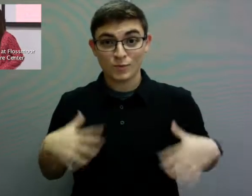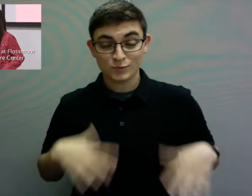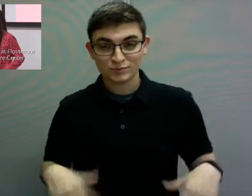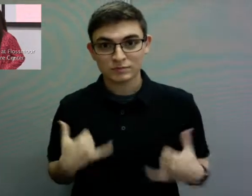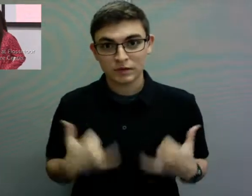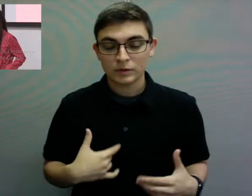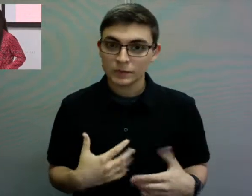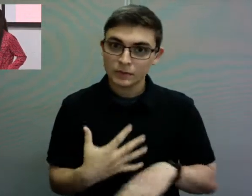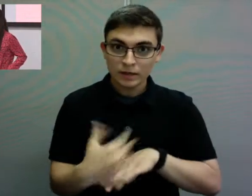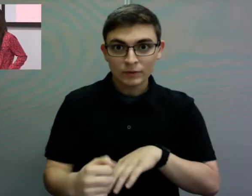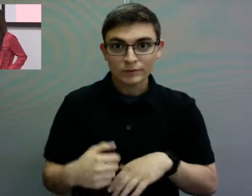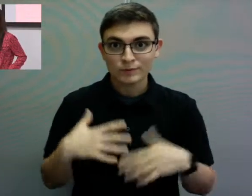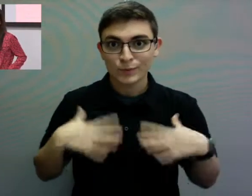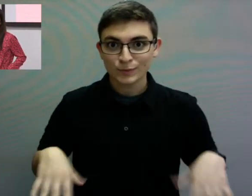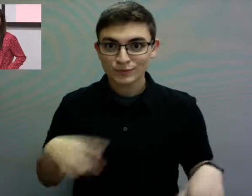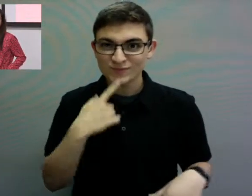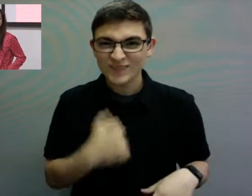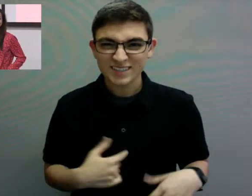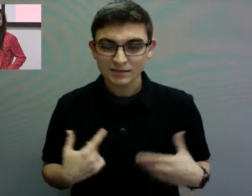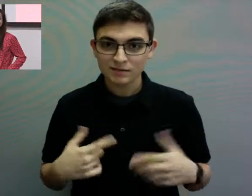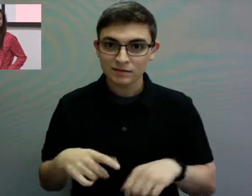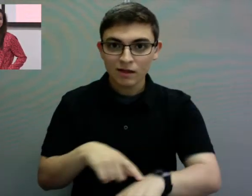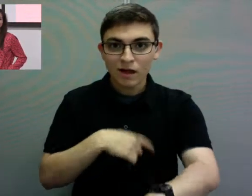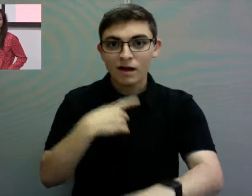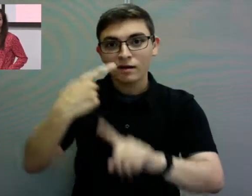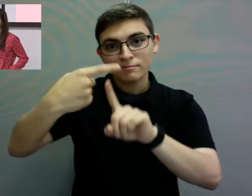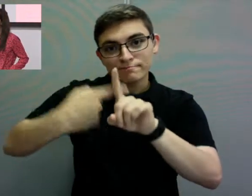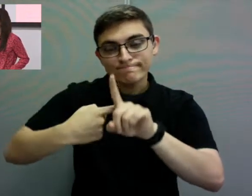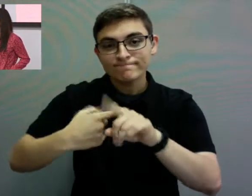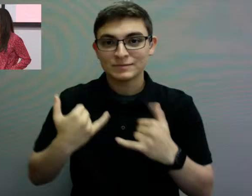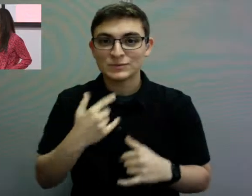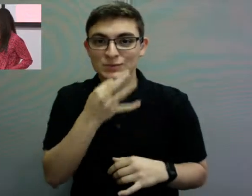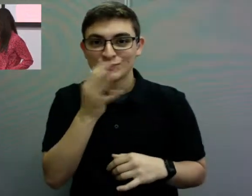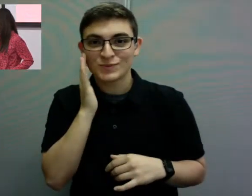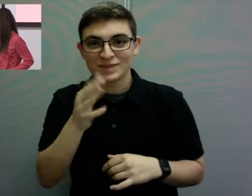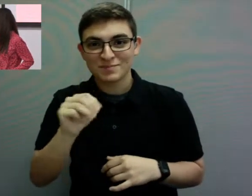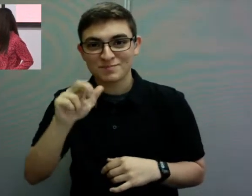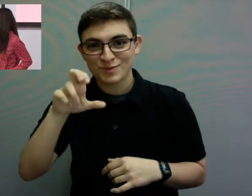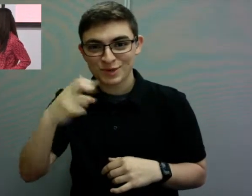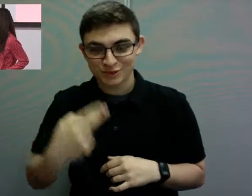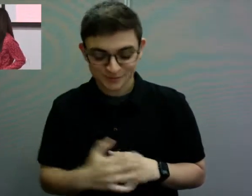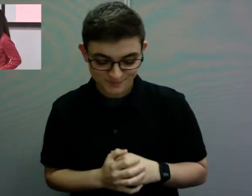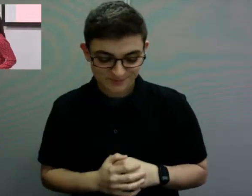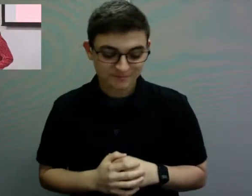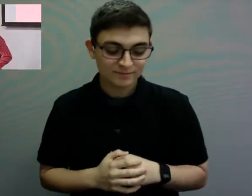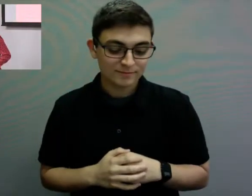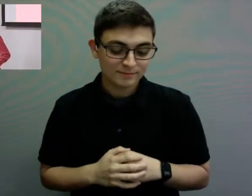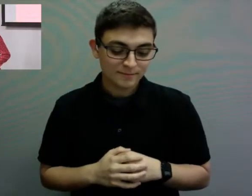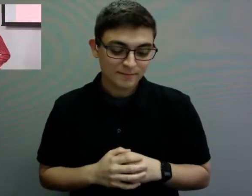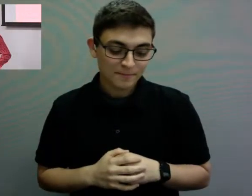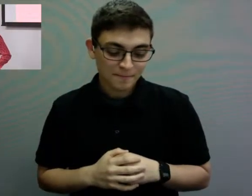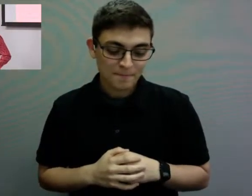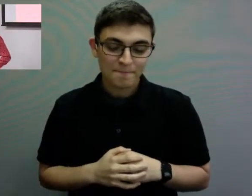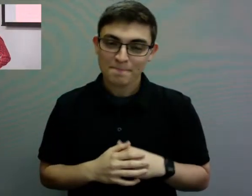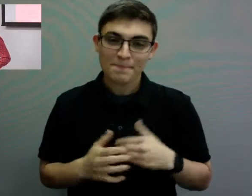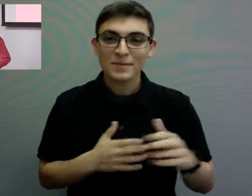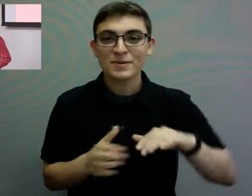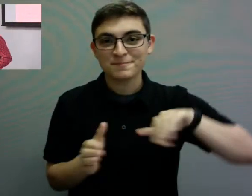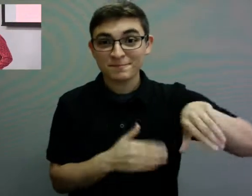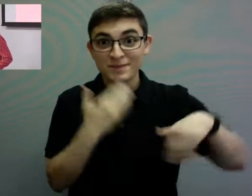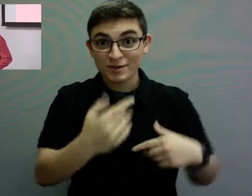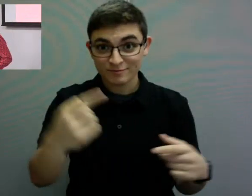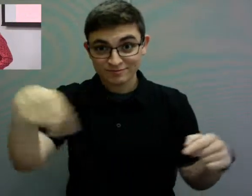out of red outfits now. It's a long month. I'm glad it's almost March now. But thank you all for coming out